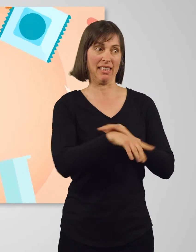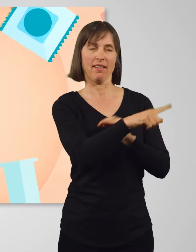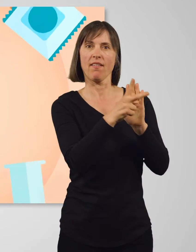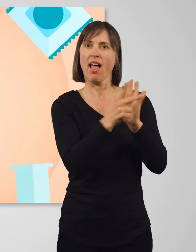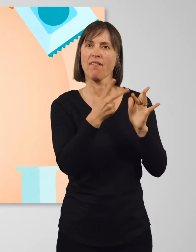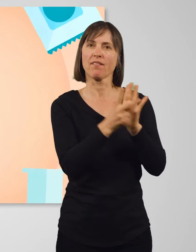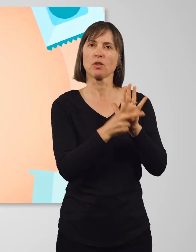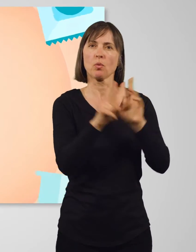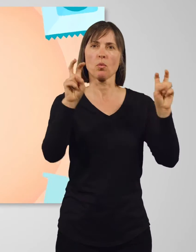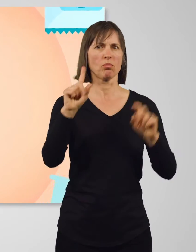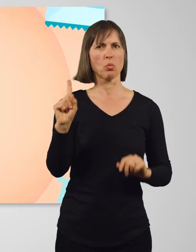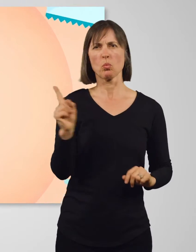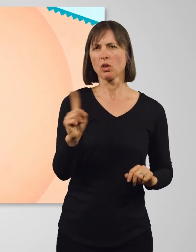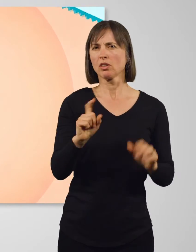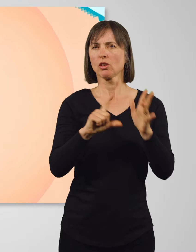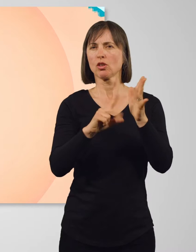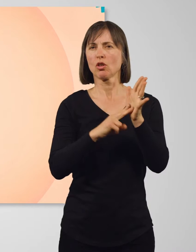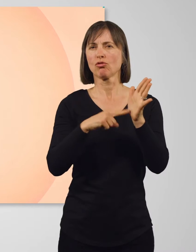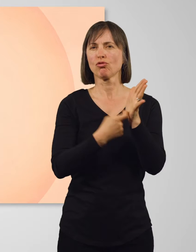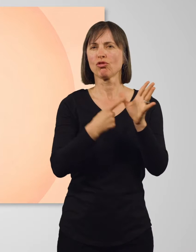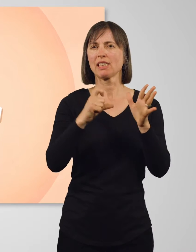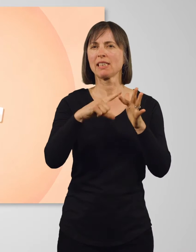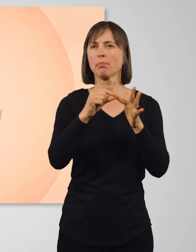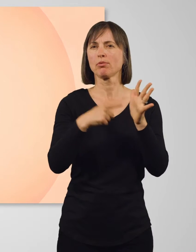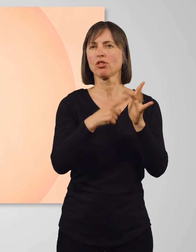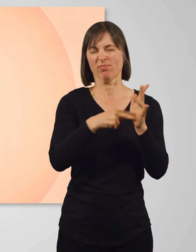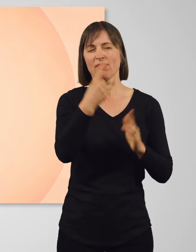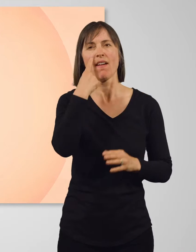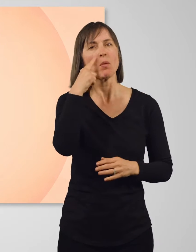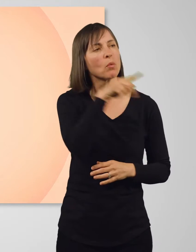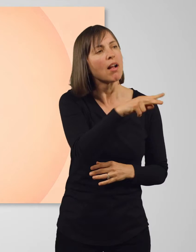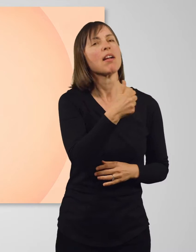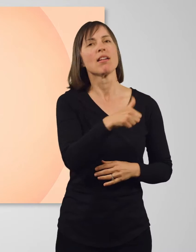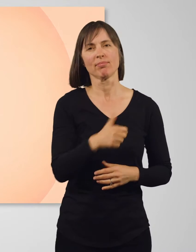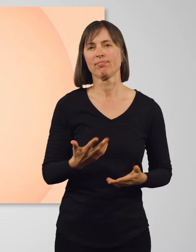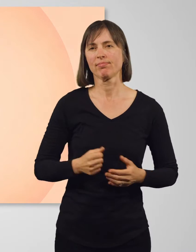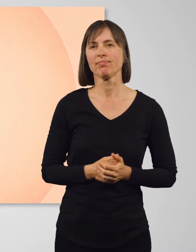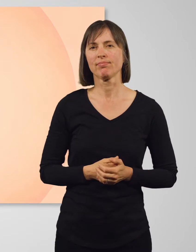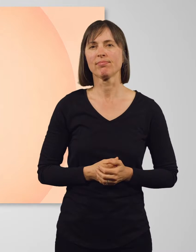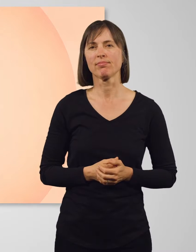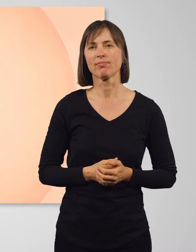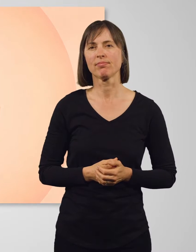We take a closer look at these methods in another video called What is Contraception?